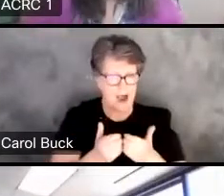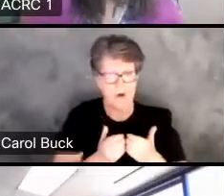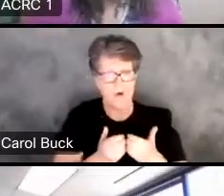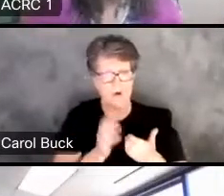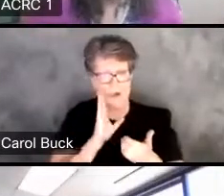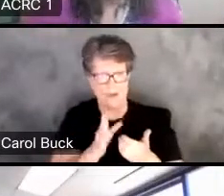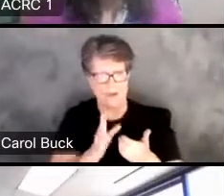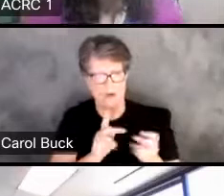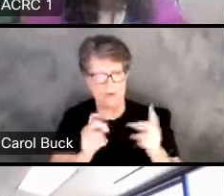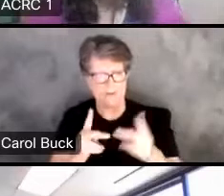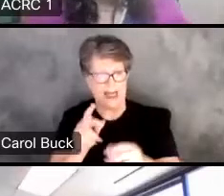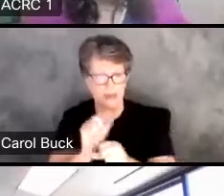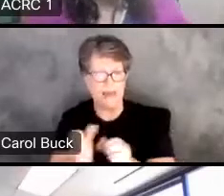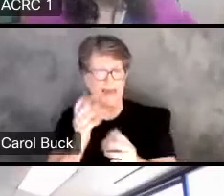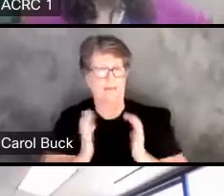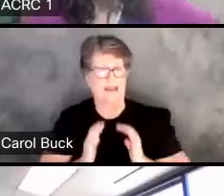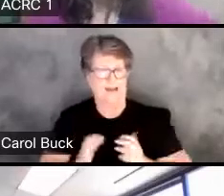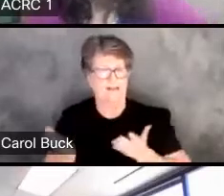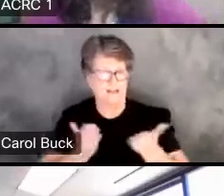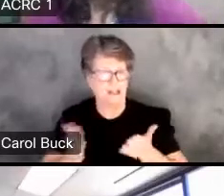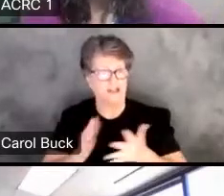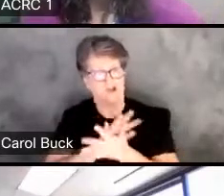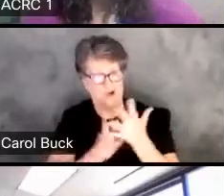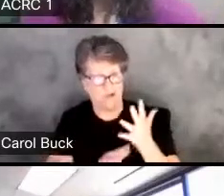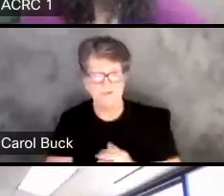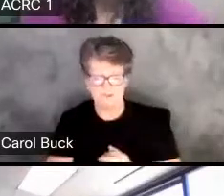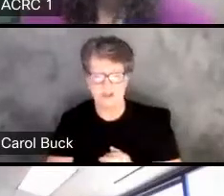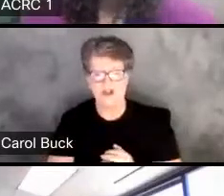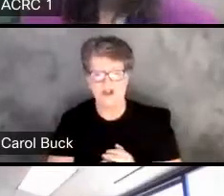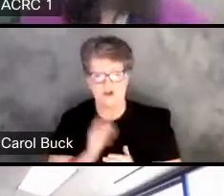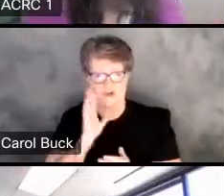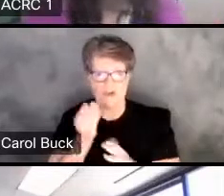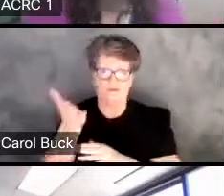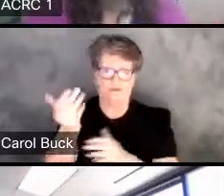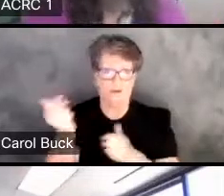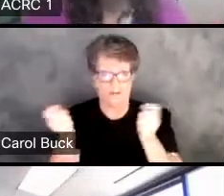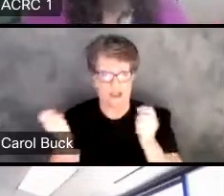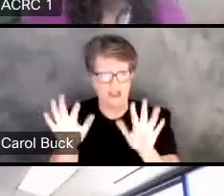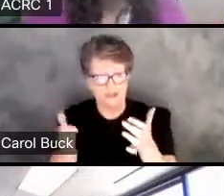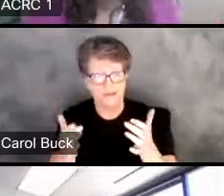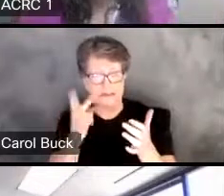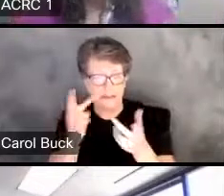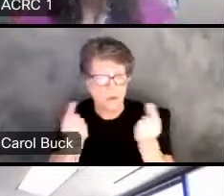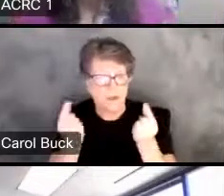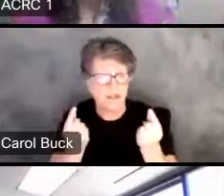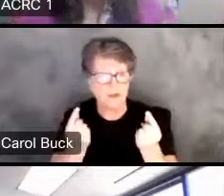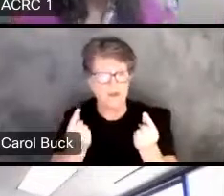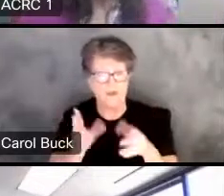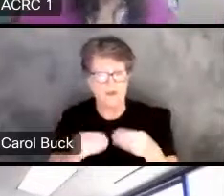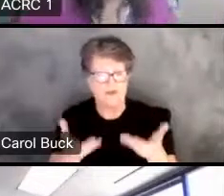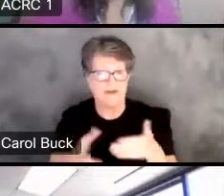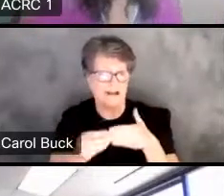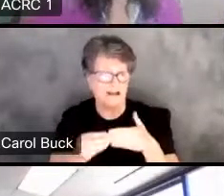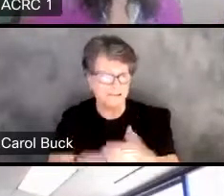be returning to work and how many clients they could serve and all of those things. So they were going to be bringing that up to their management to see if there's anything they could do to provide us guidance.